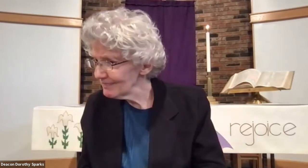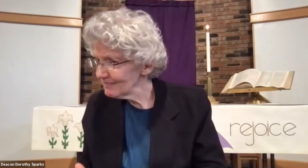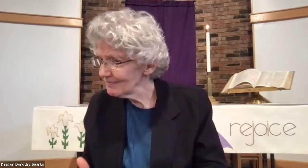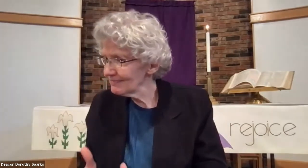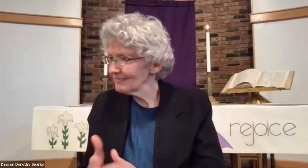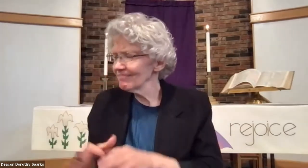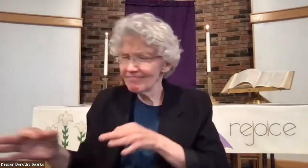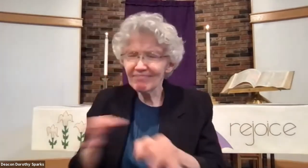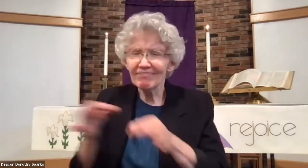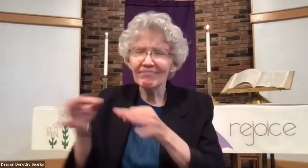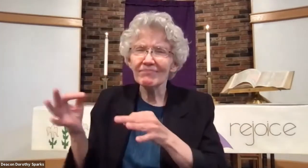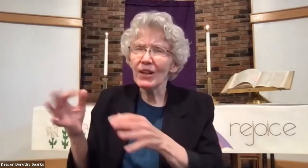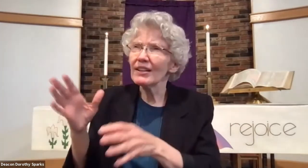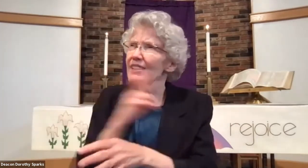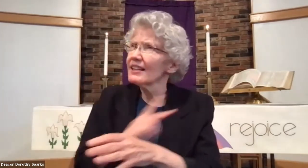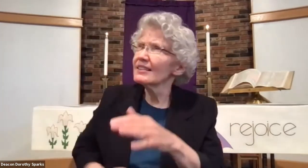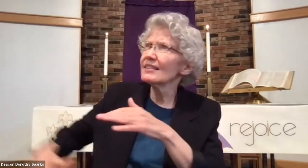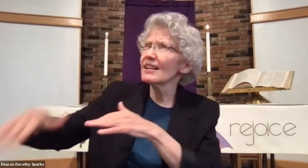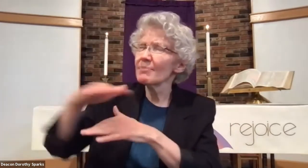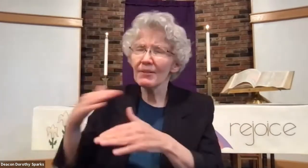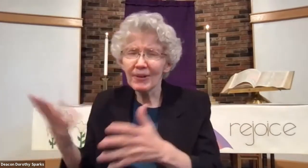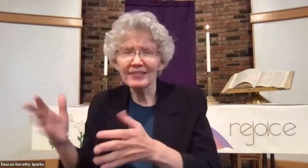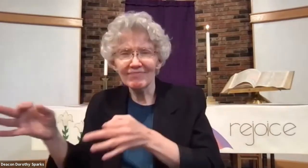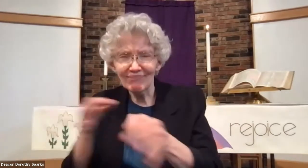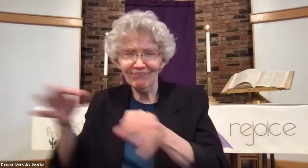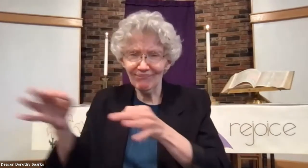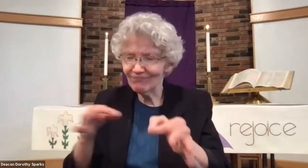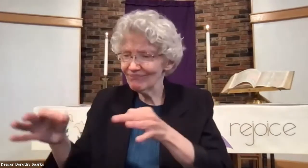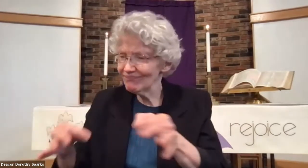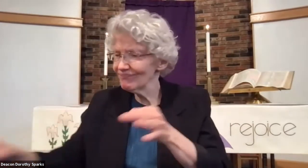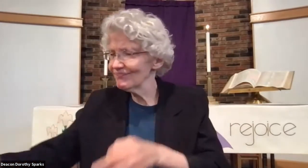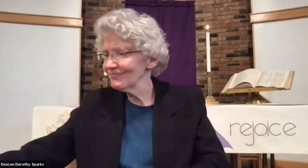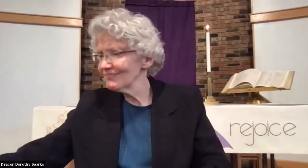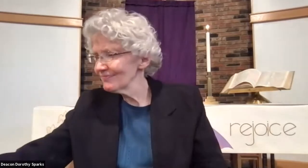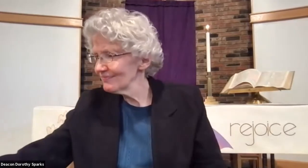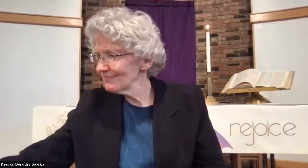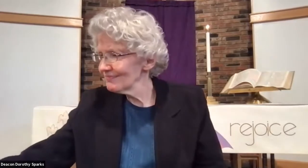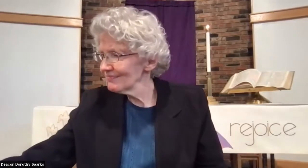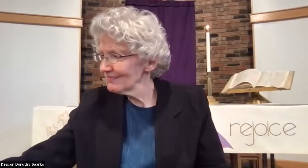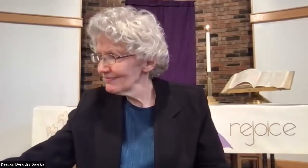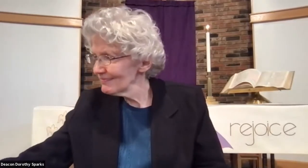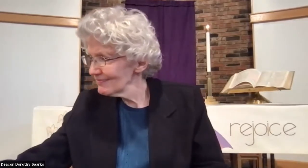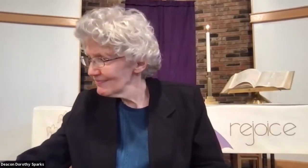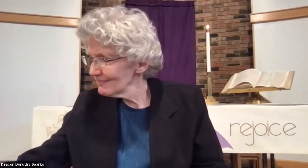He appeared to his apostles, and he spoke to them about God's kingdom.